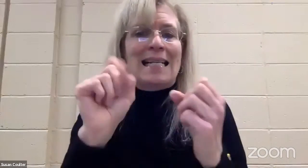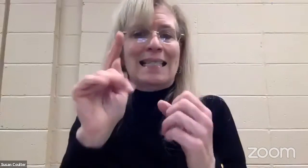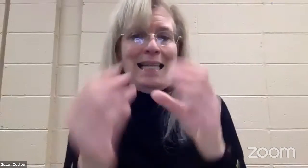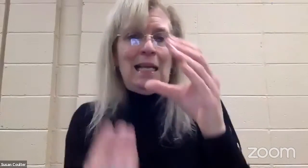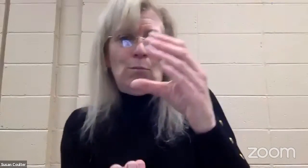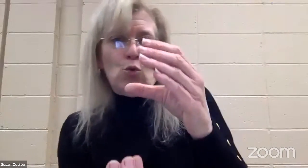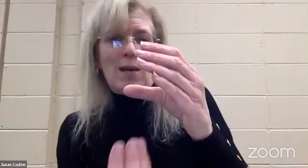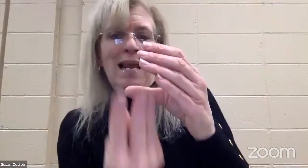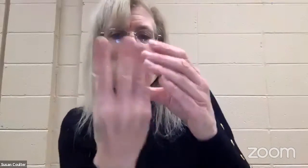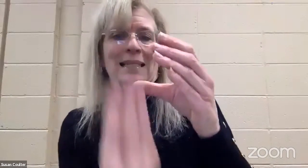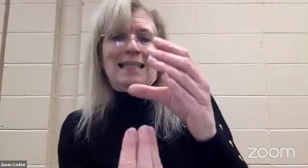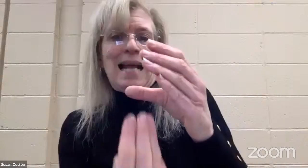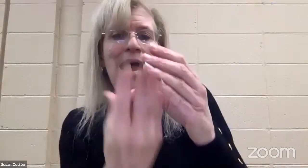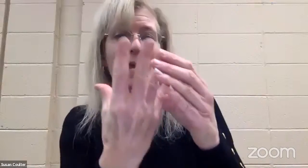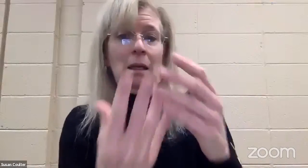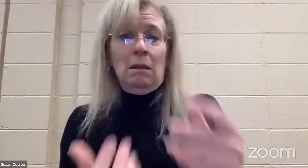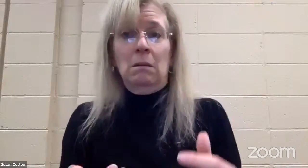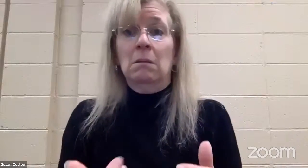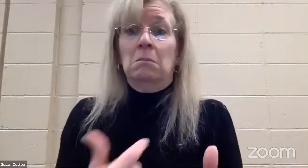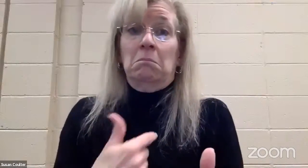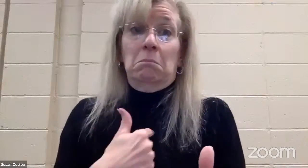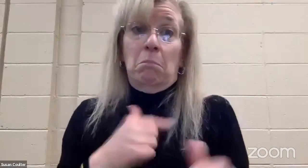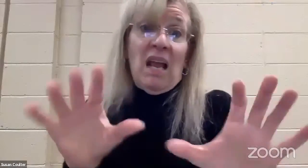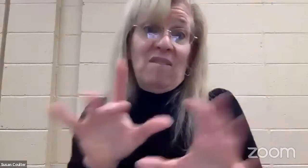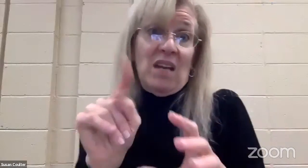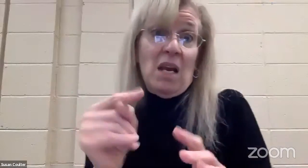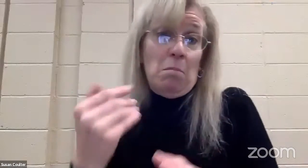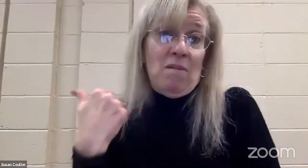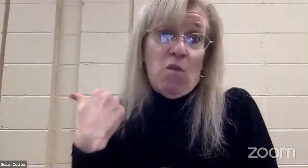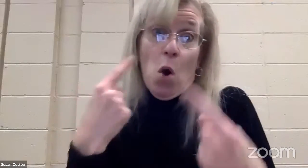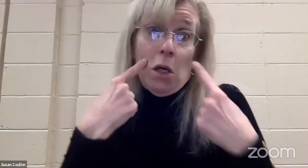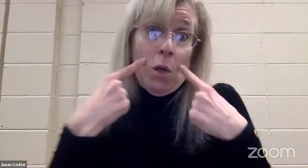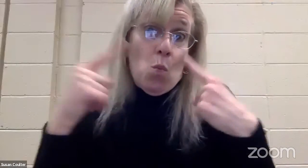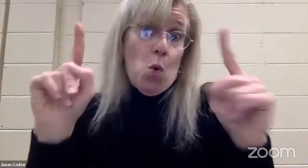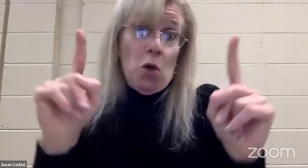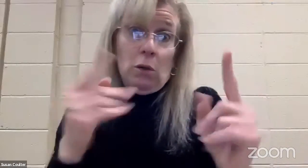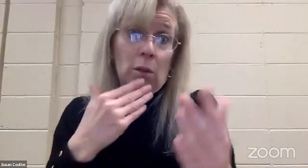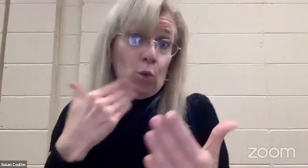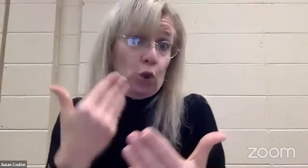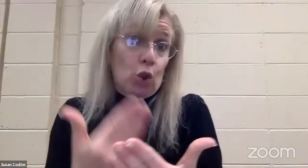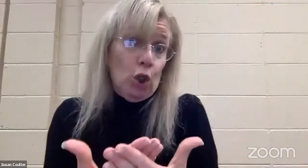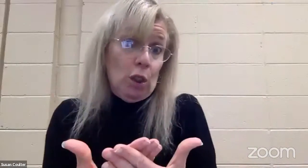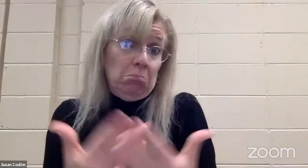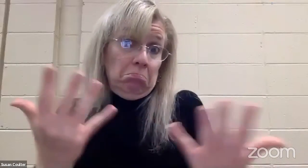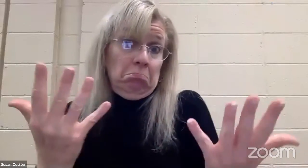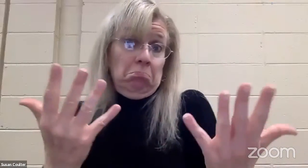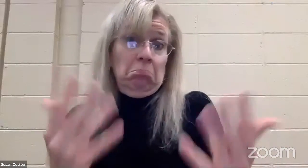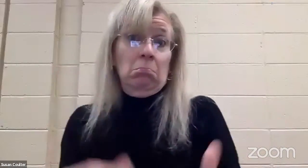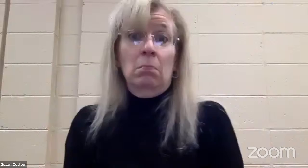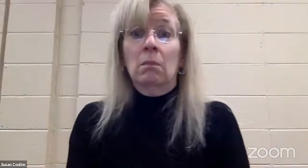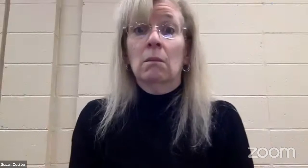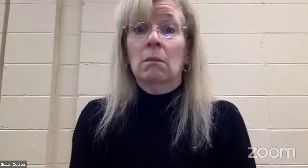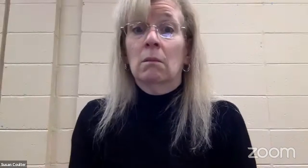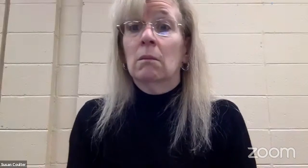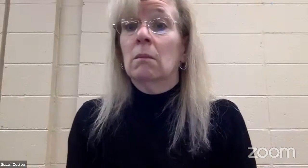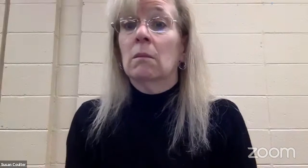heat and steam to get up inside. But I've done it before. It worked. It's good.